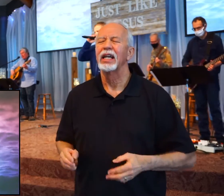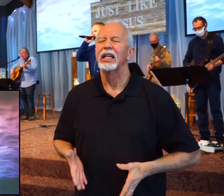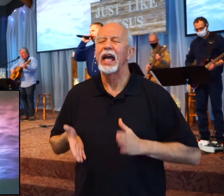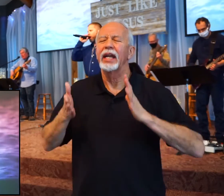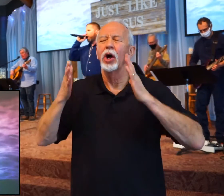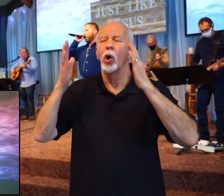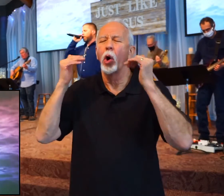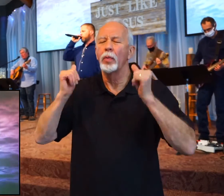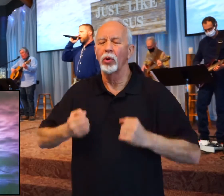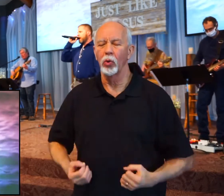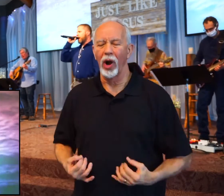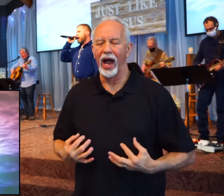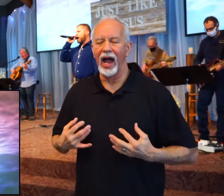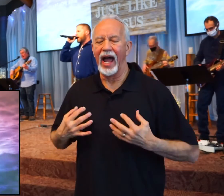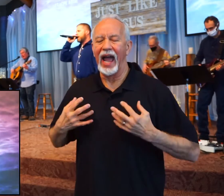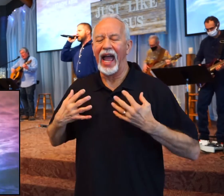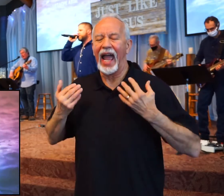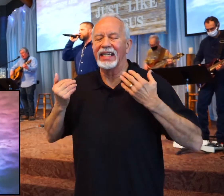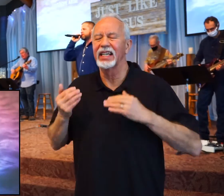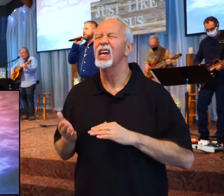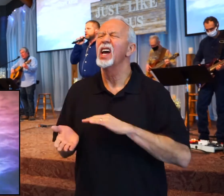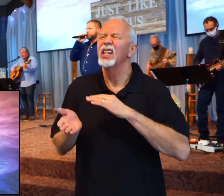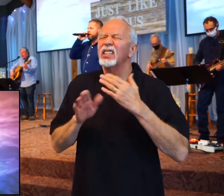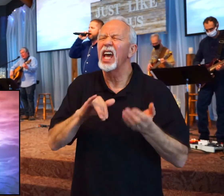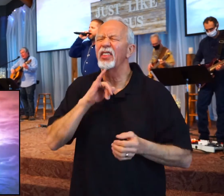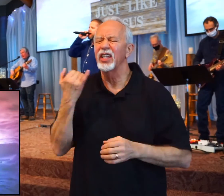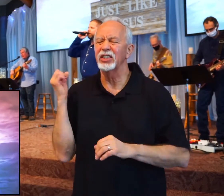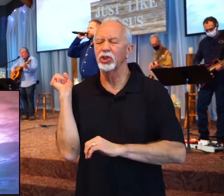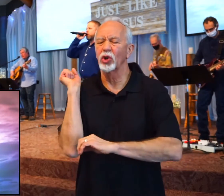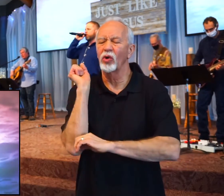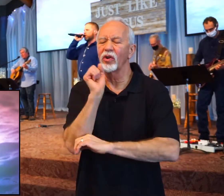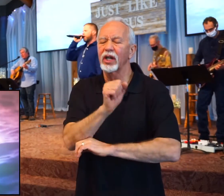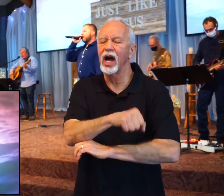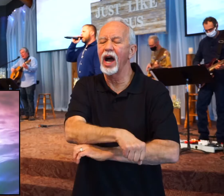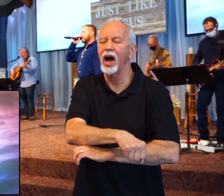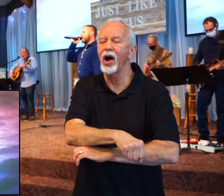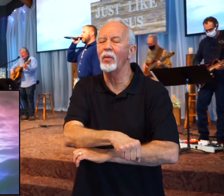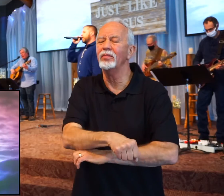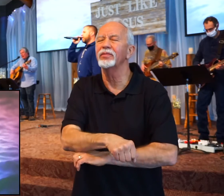revival, let hope arise. Death is